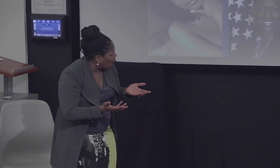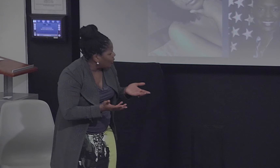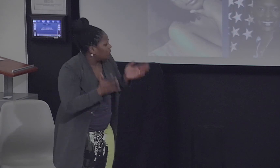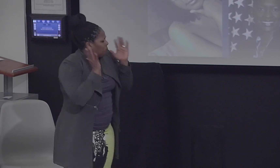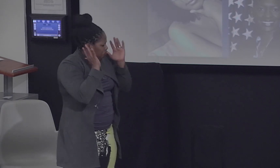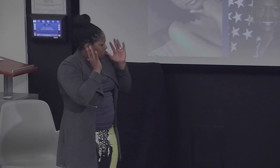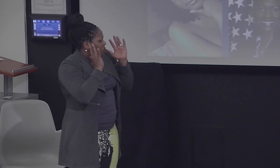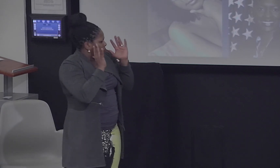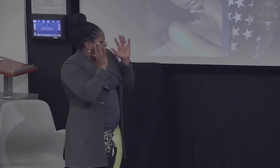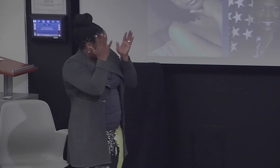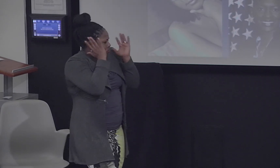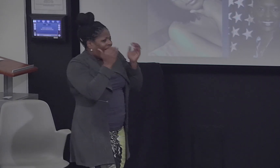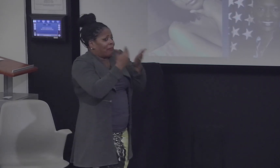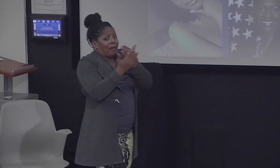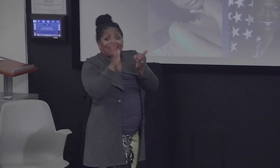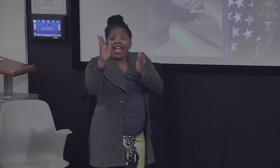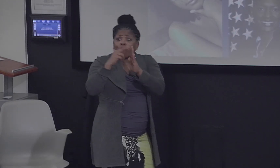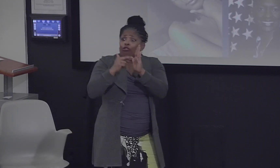from a scheduler. Where does that thought come from?